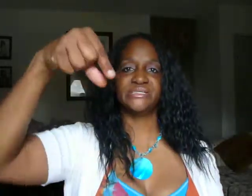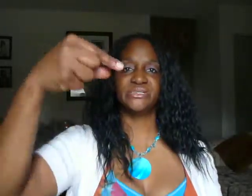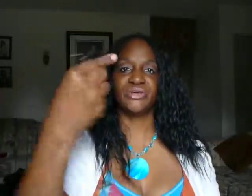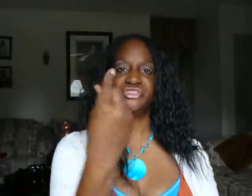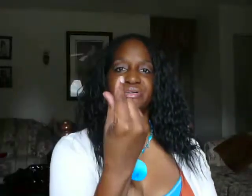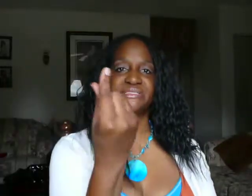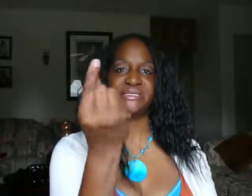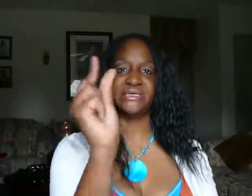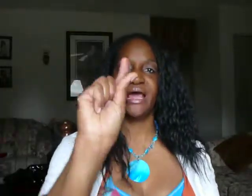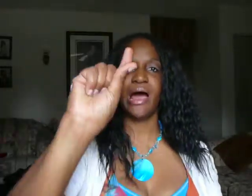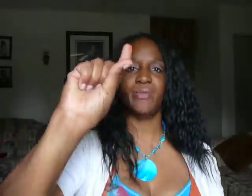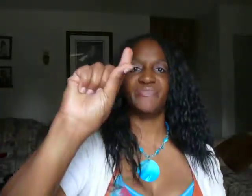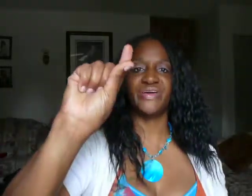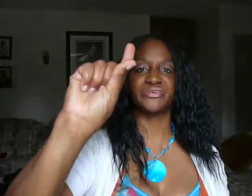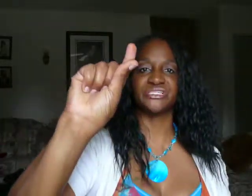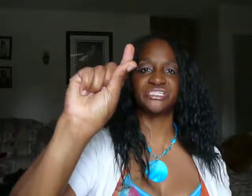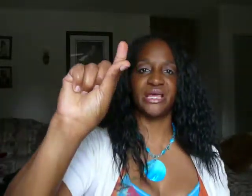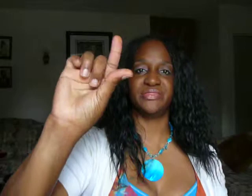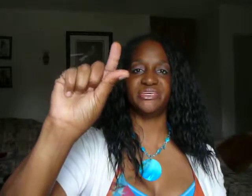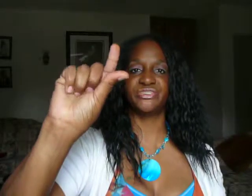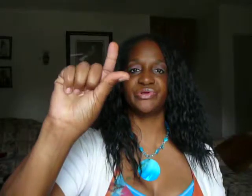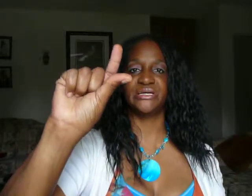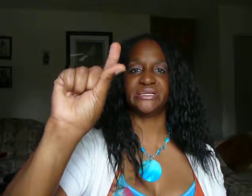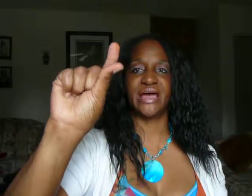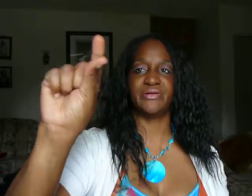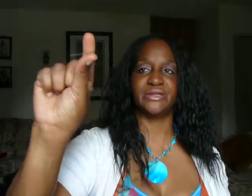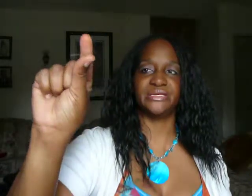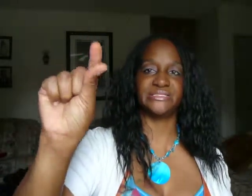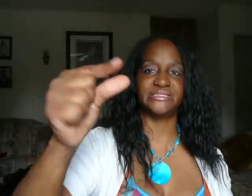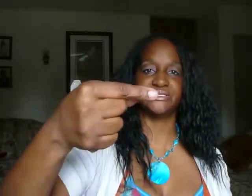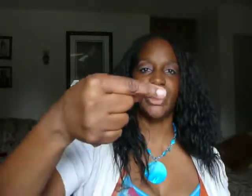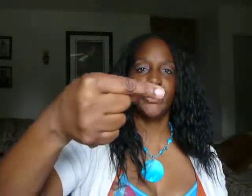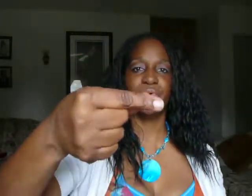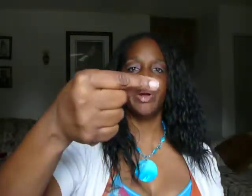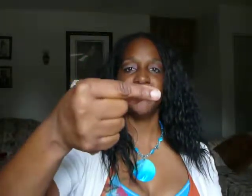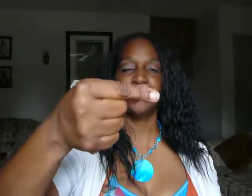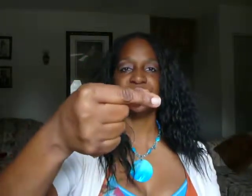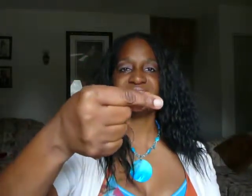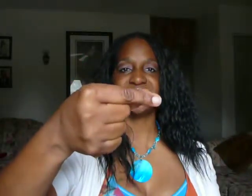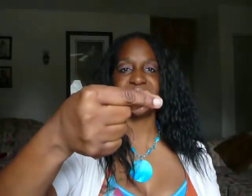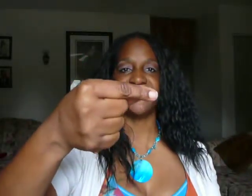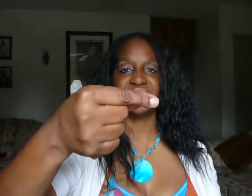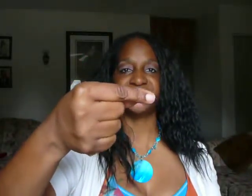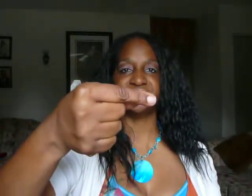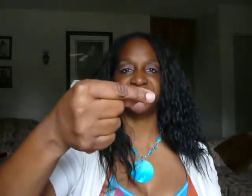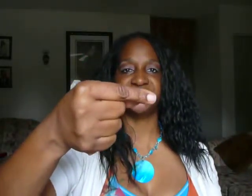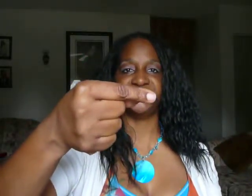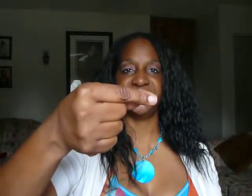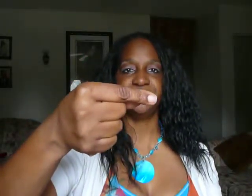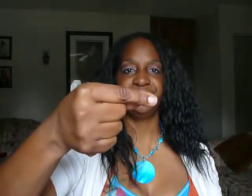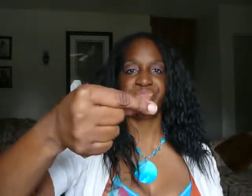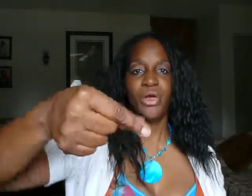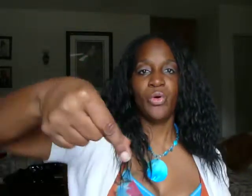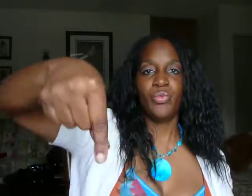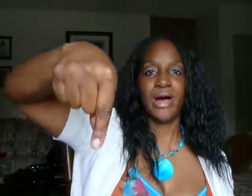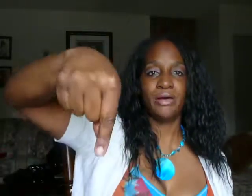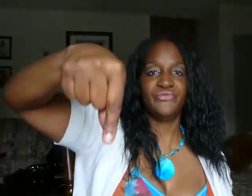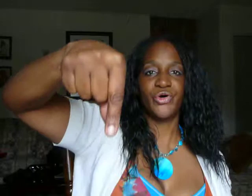so that you can see how my fingers are shaped. These 3 are down, and this is this. Remember when we did it like this, it was a G? Well, for the